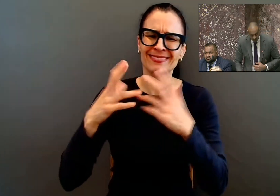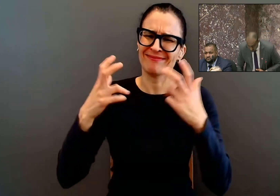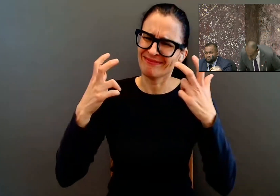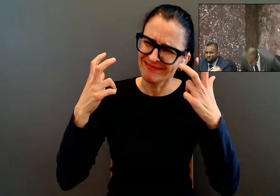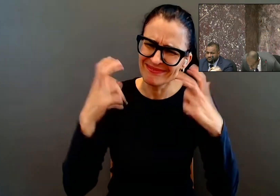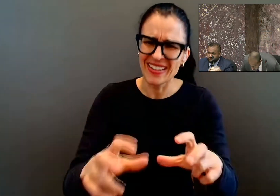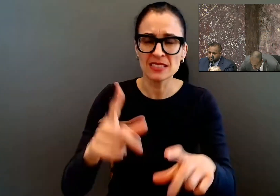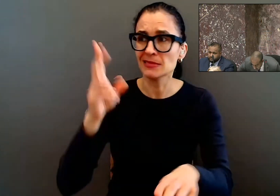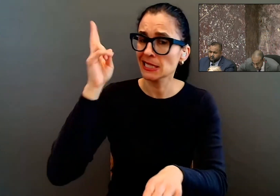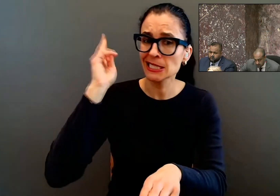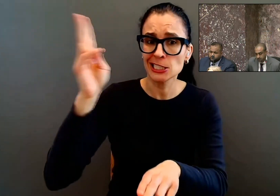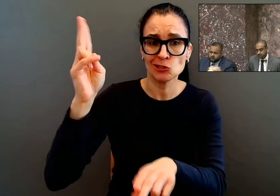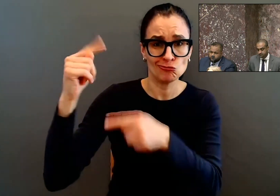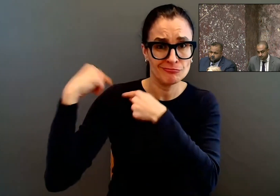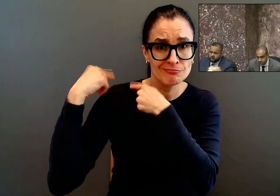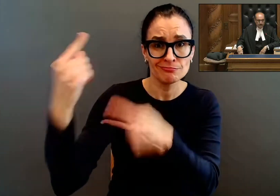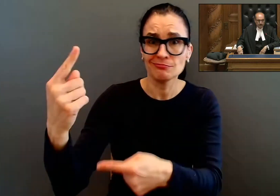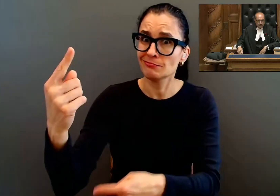priority.